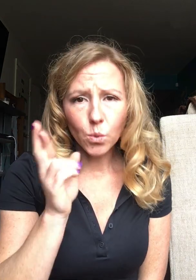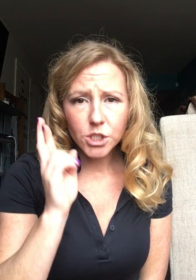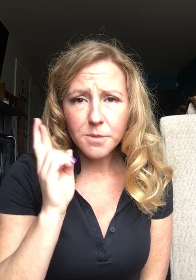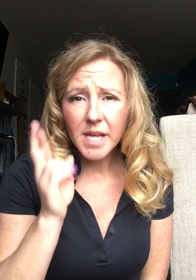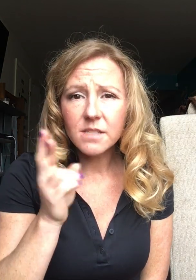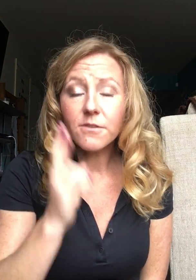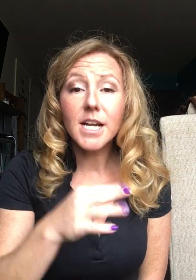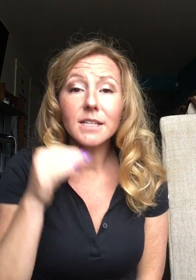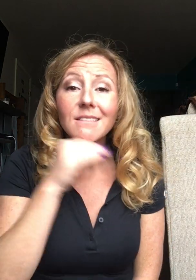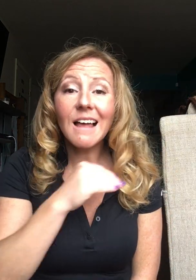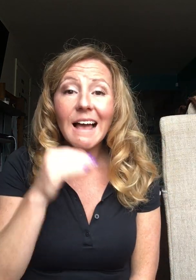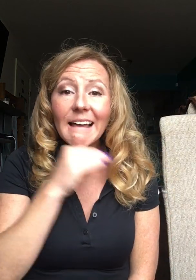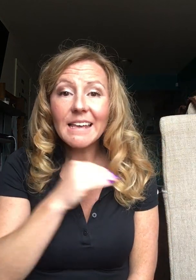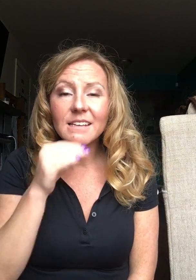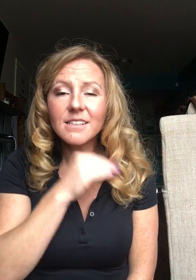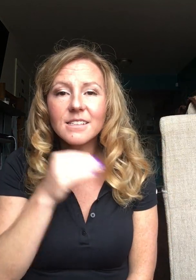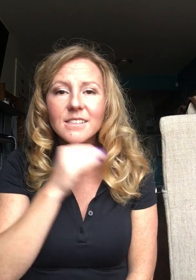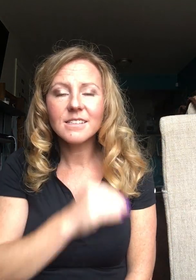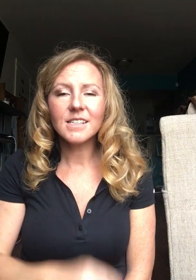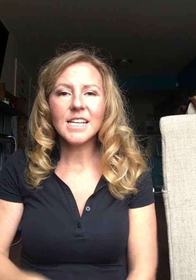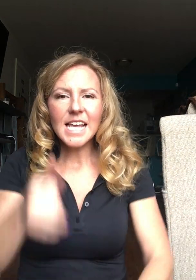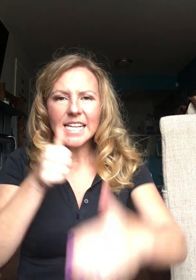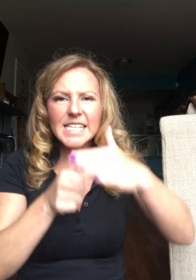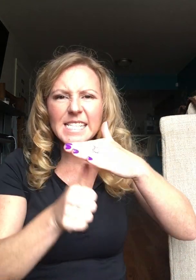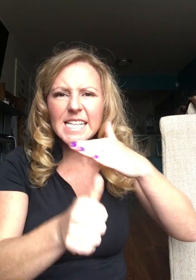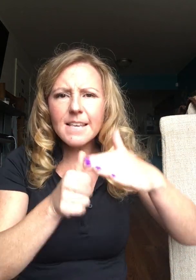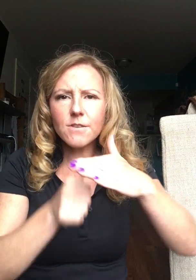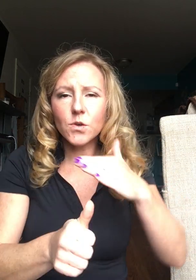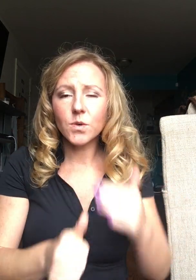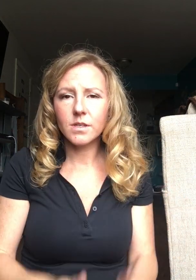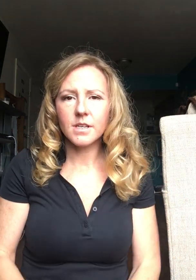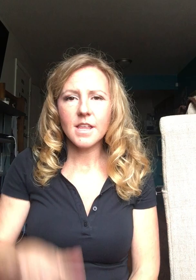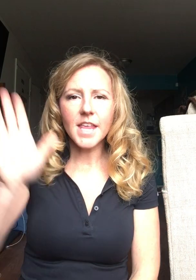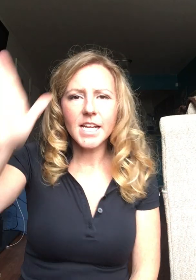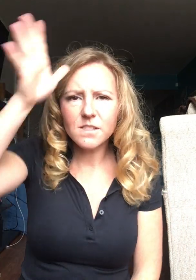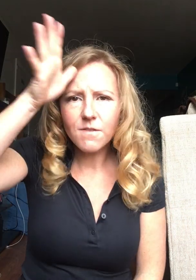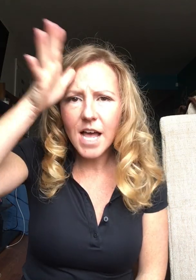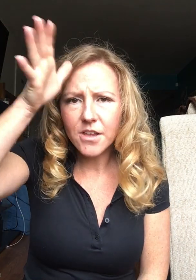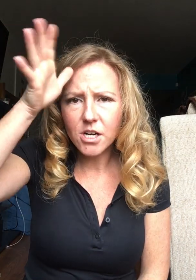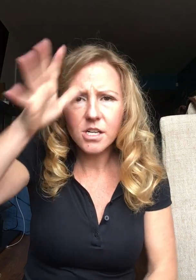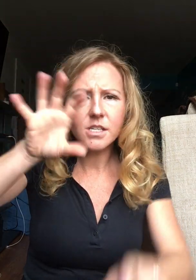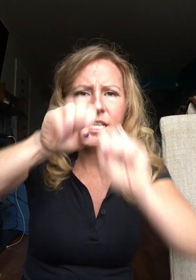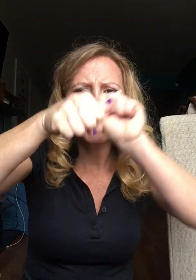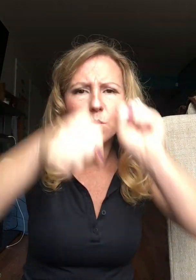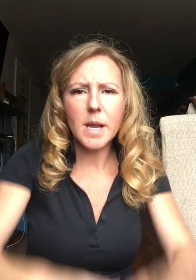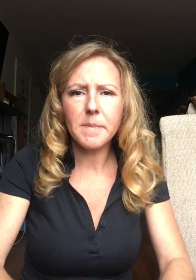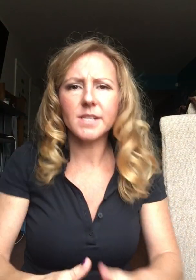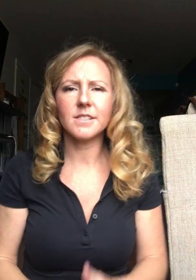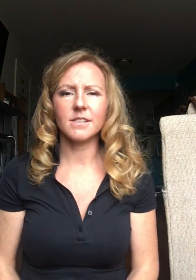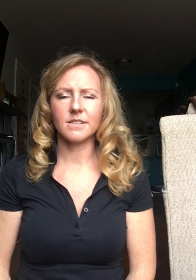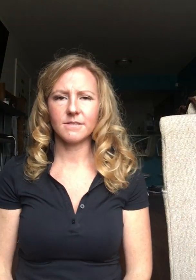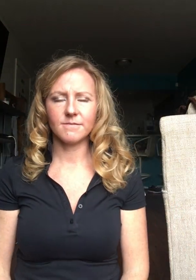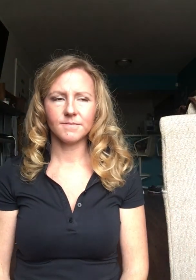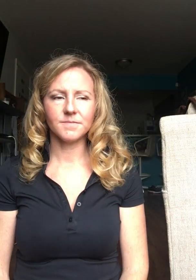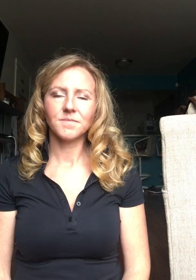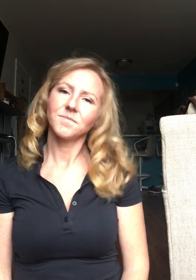Would your best friend lie and deceive you that his father is a rapist?